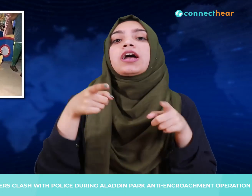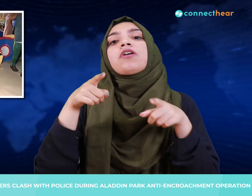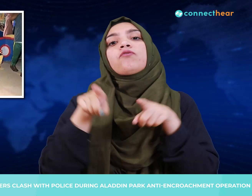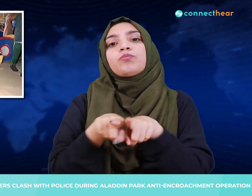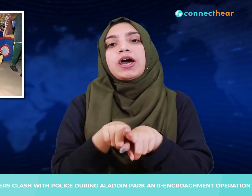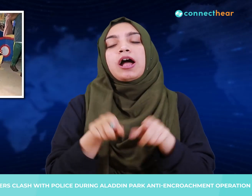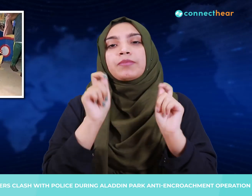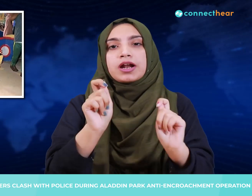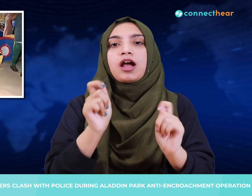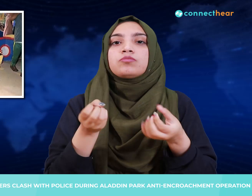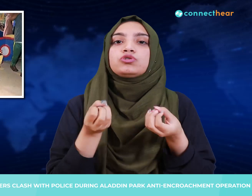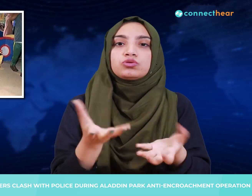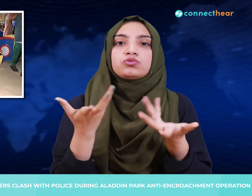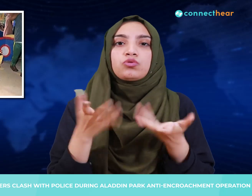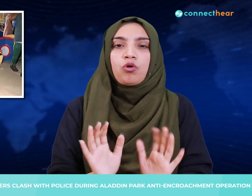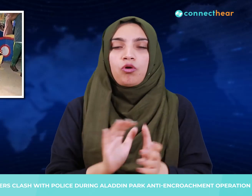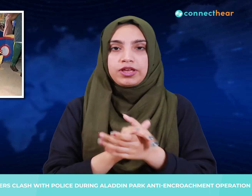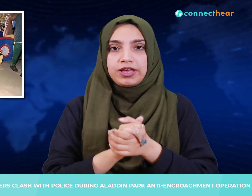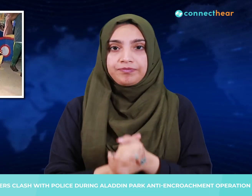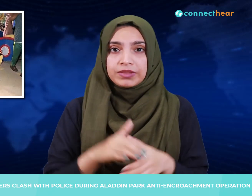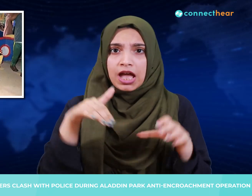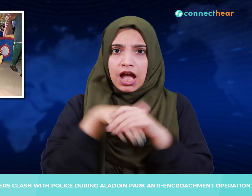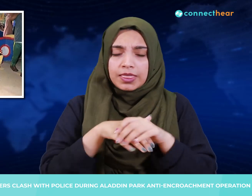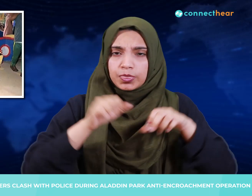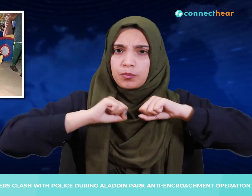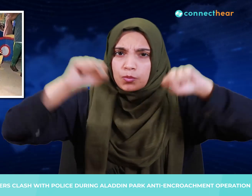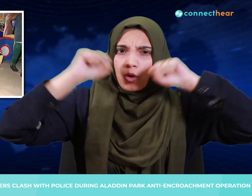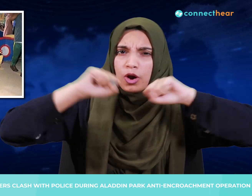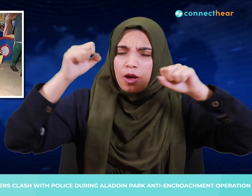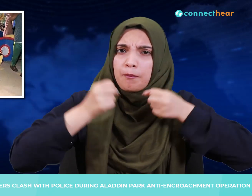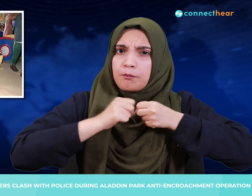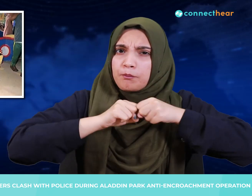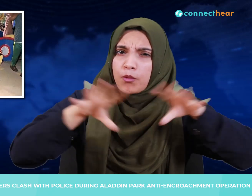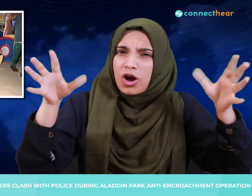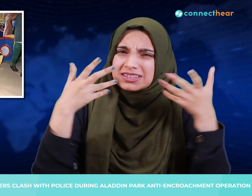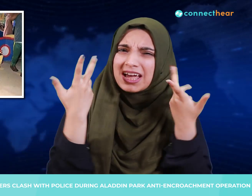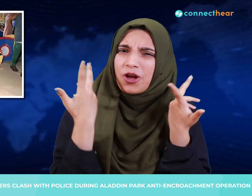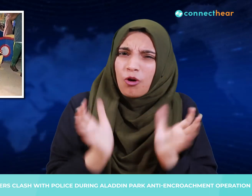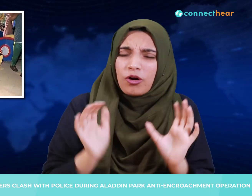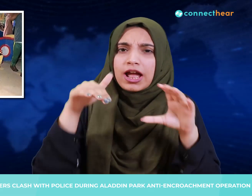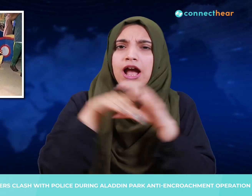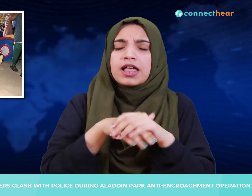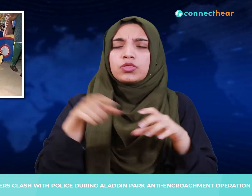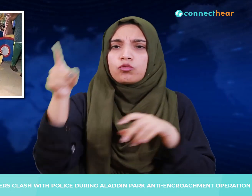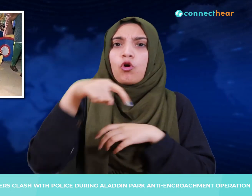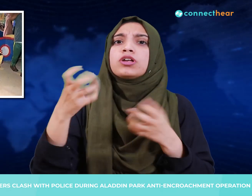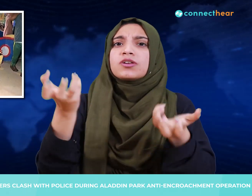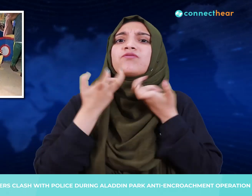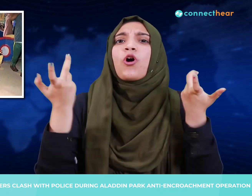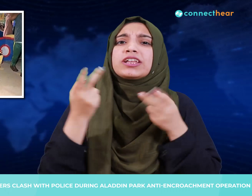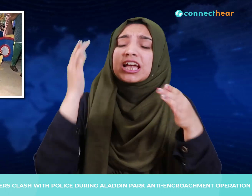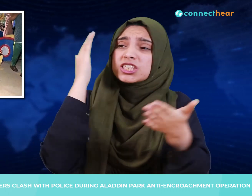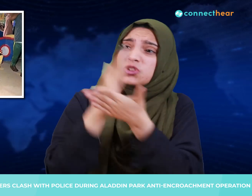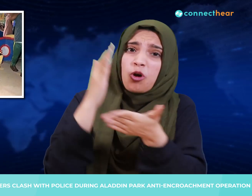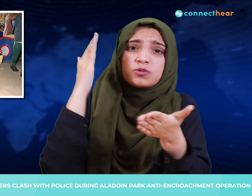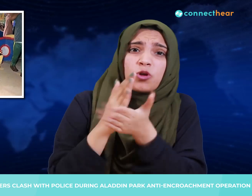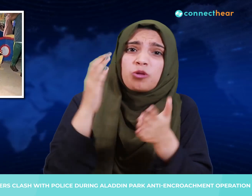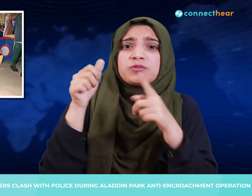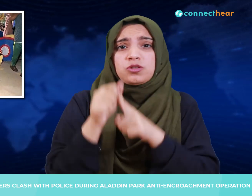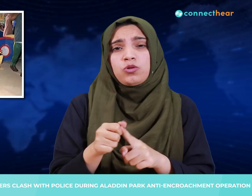Protests erupted after anti-encroachment officials reached the site to demolish a shopping mall and the Pavillion Club located in